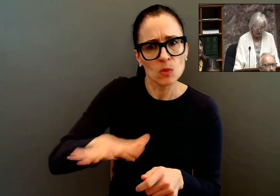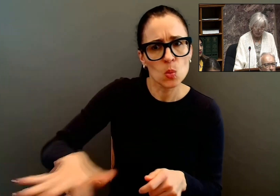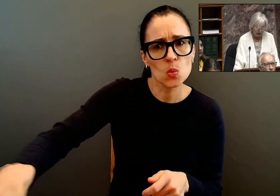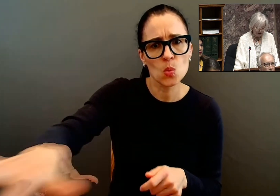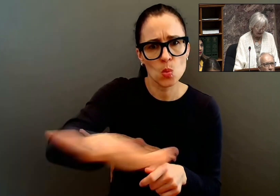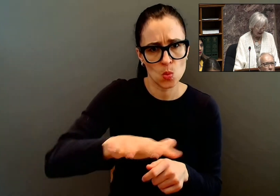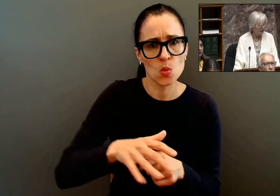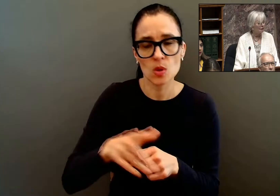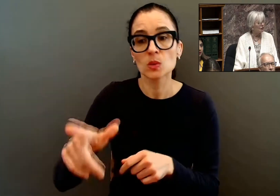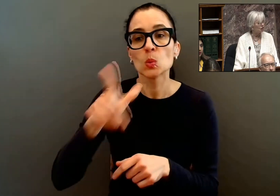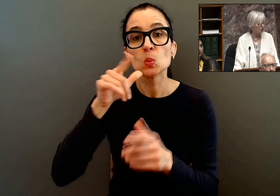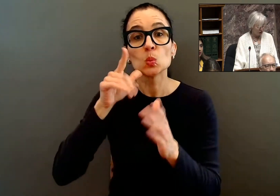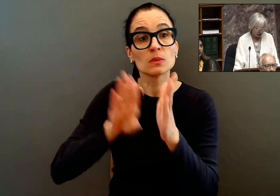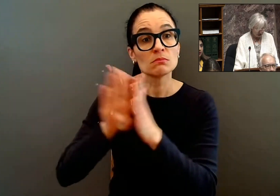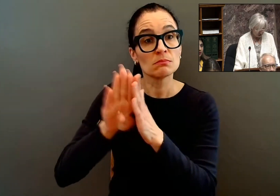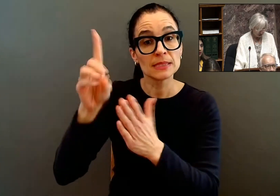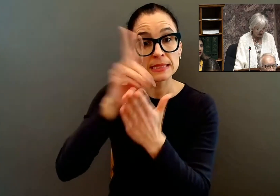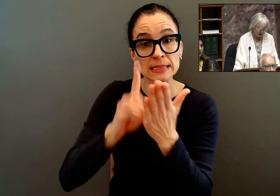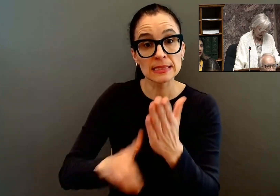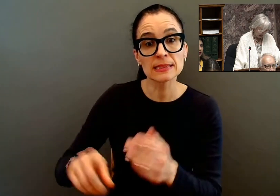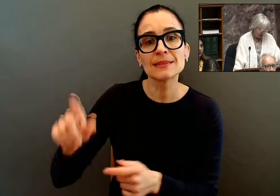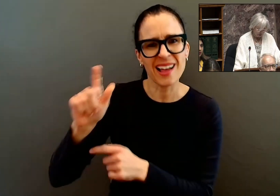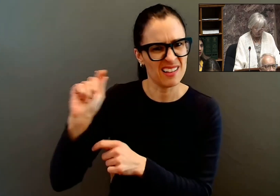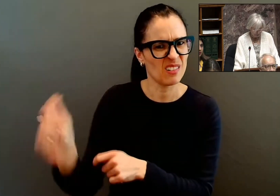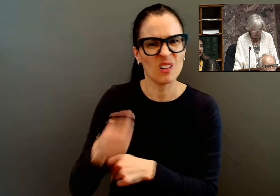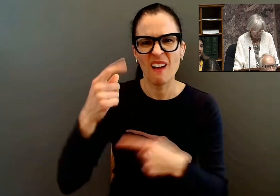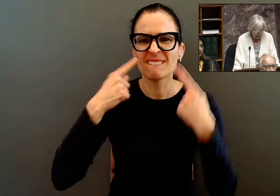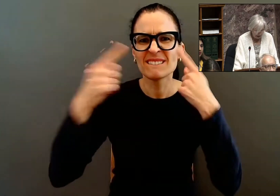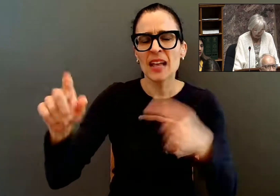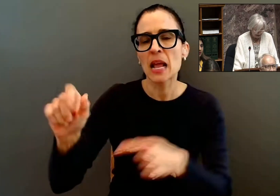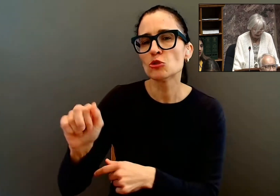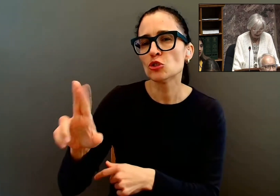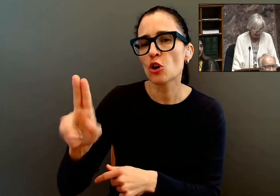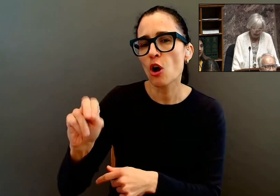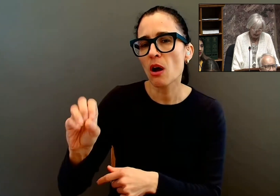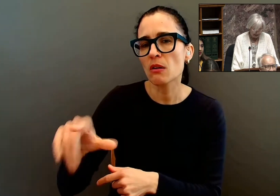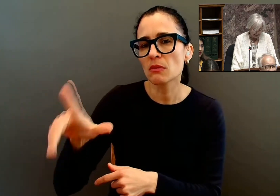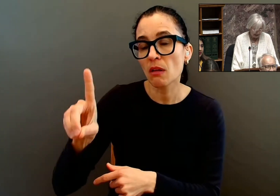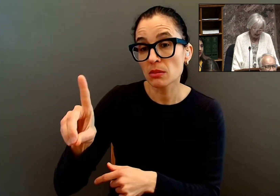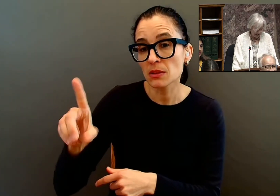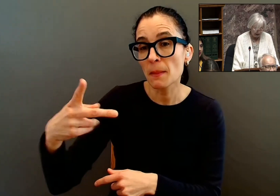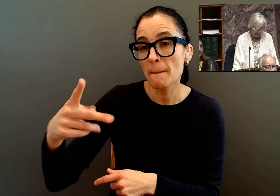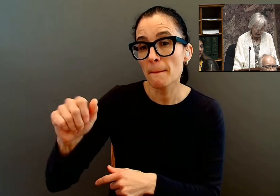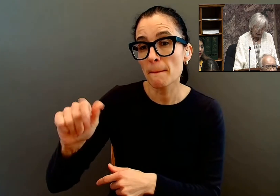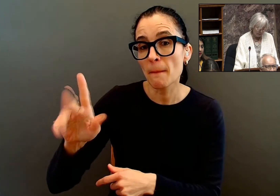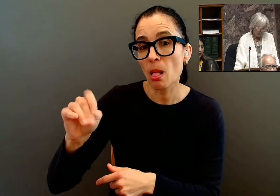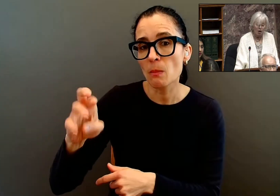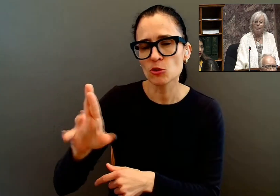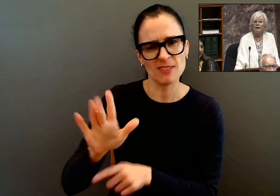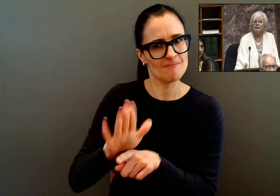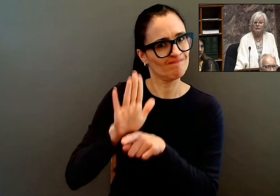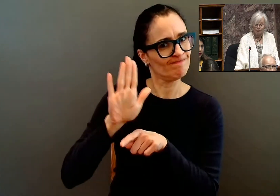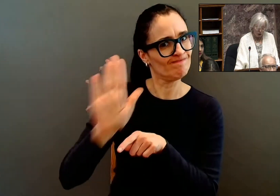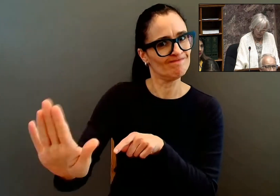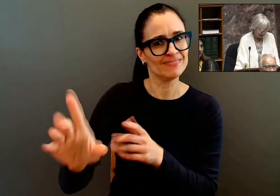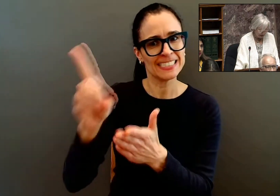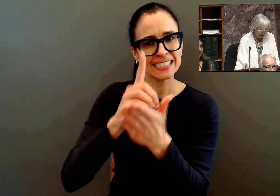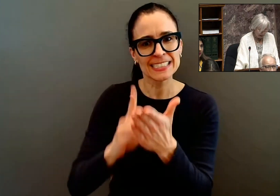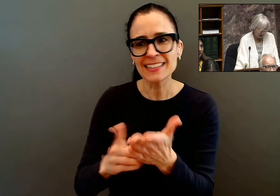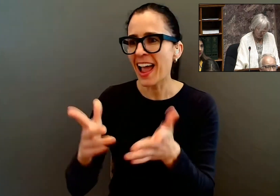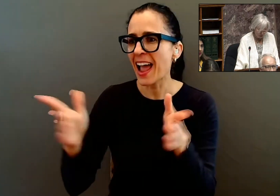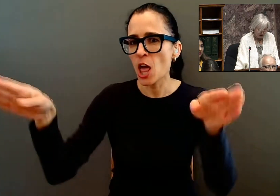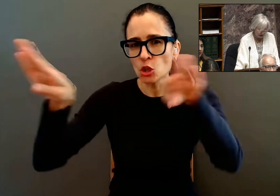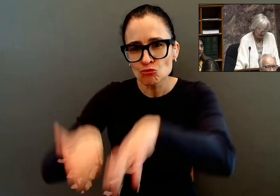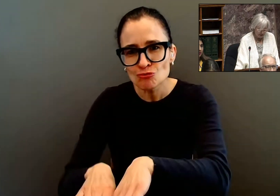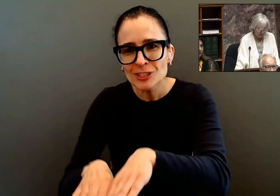tree-lined fairways, elevation changes, a lot of them, and scenic lakes, and it gained prominence